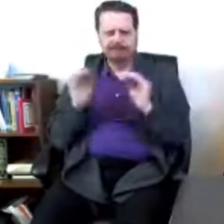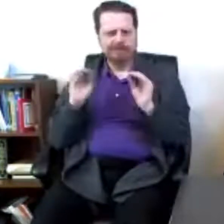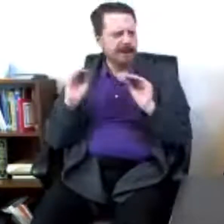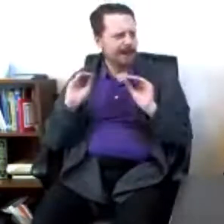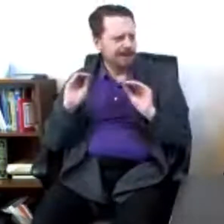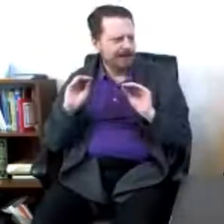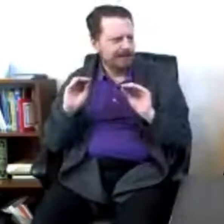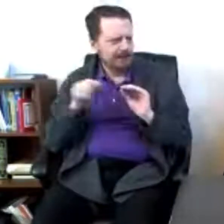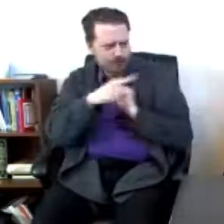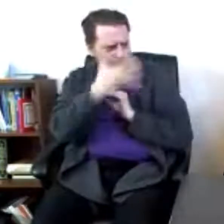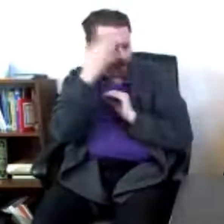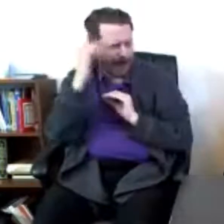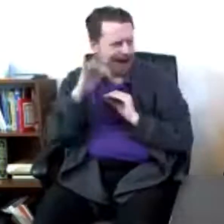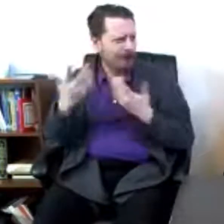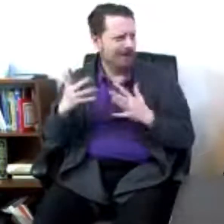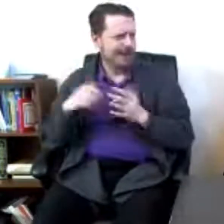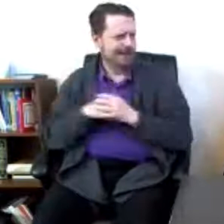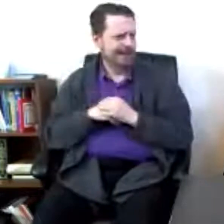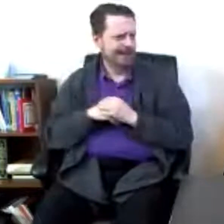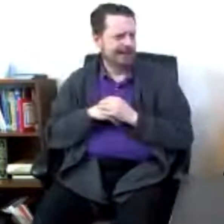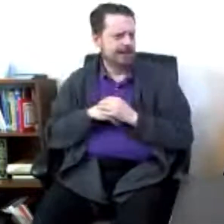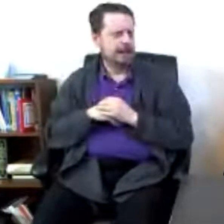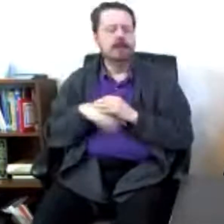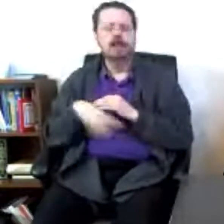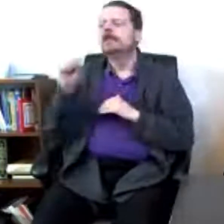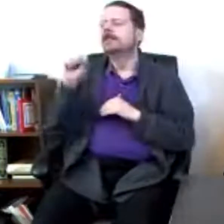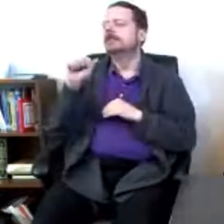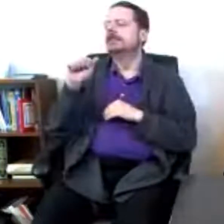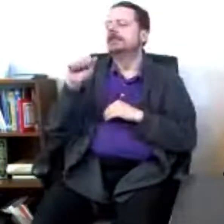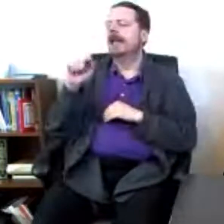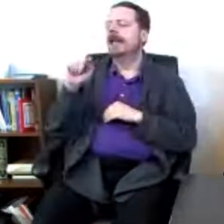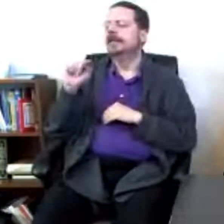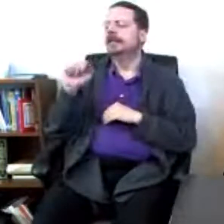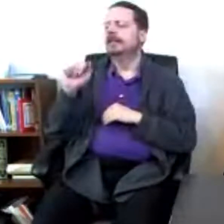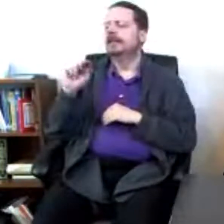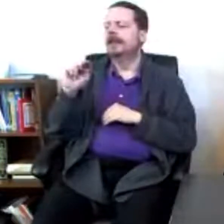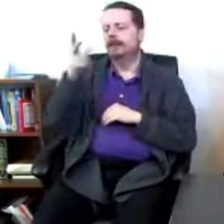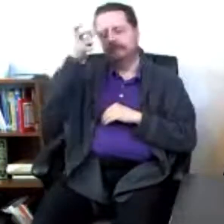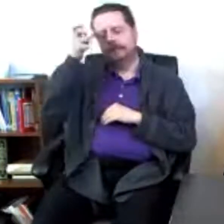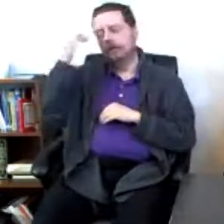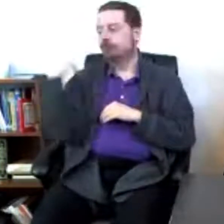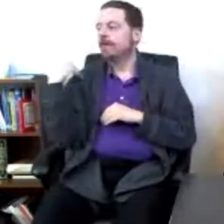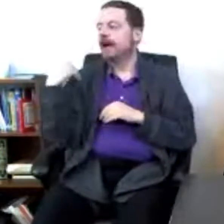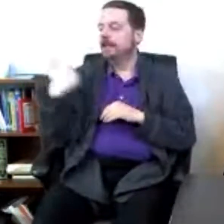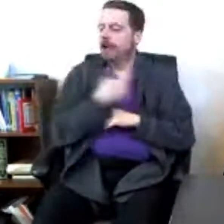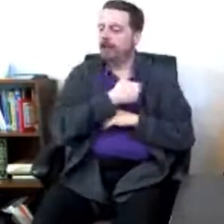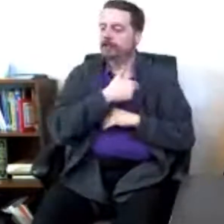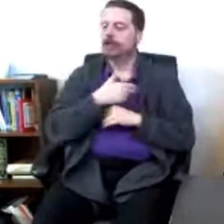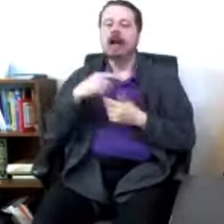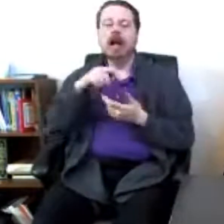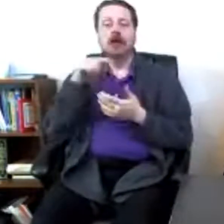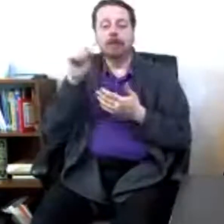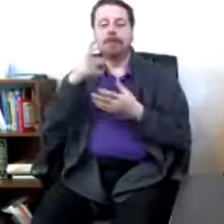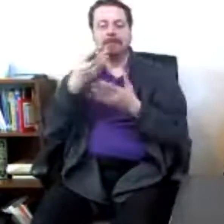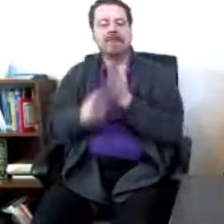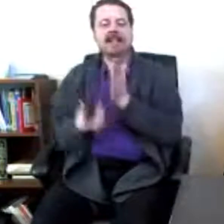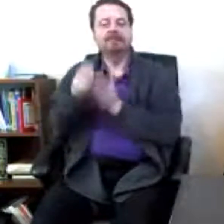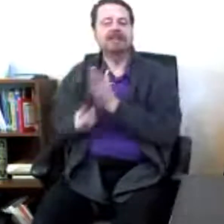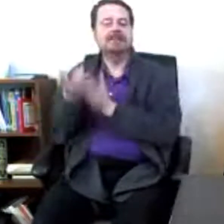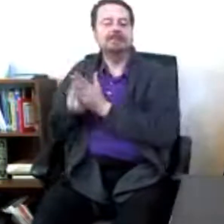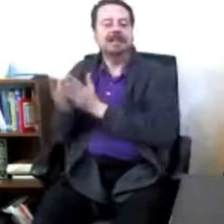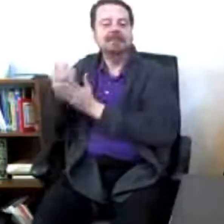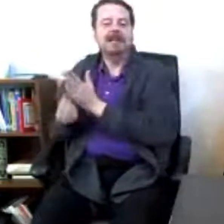when Satan keeps reminding us of what we are missing, Satan wants to